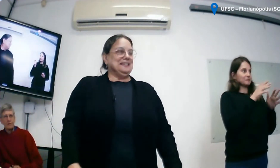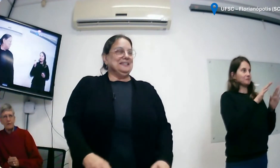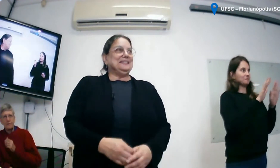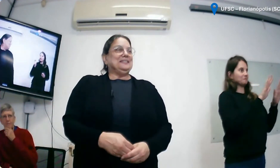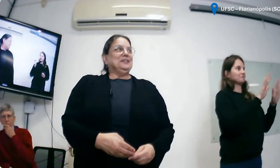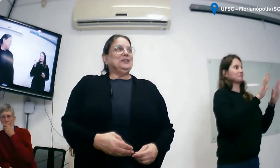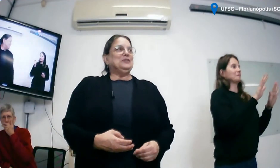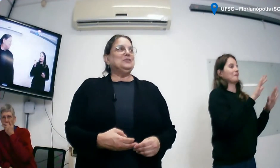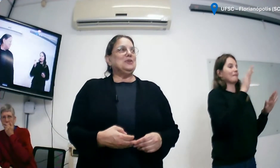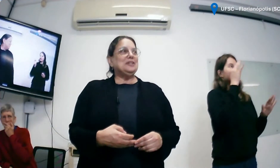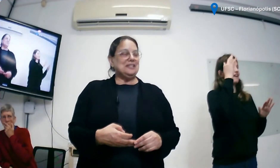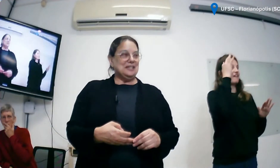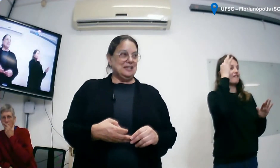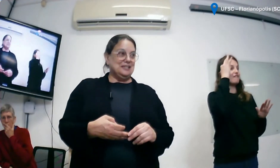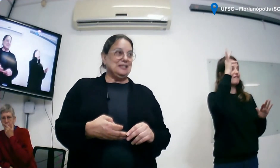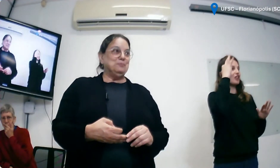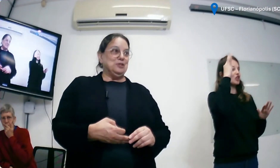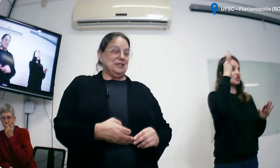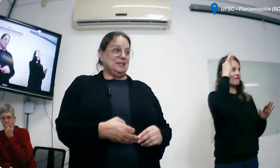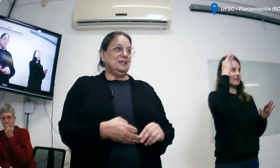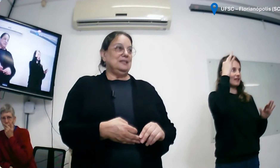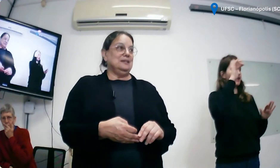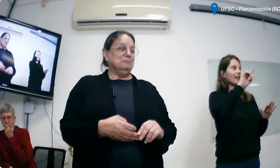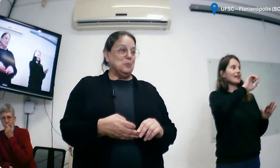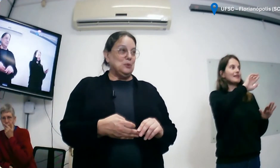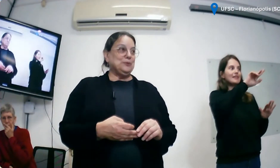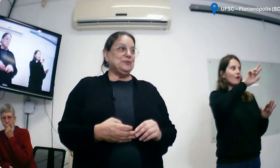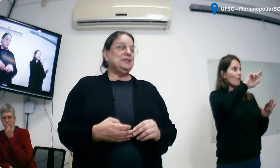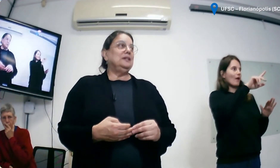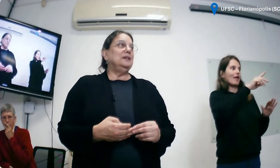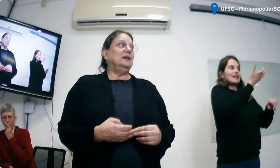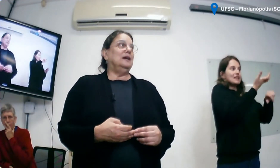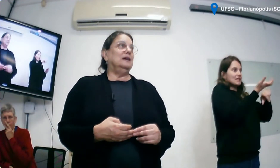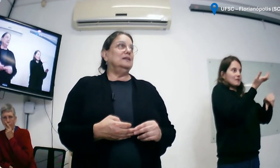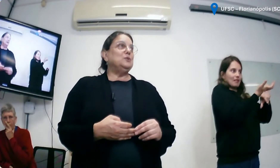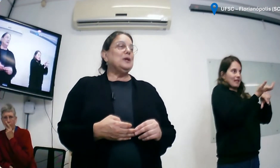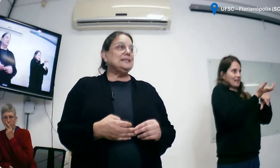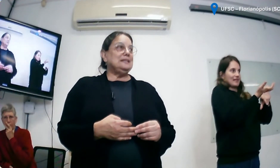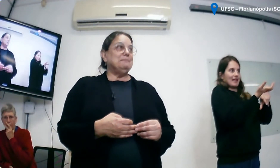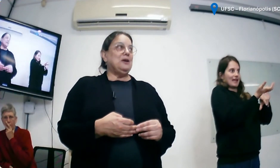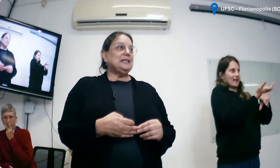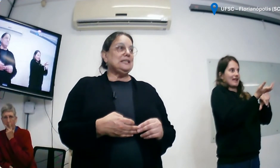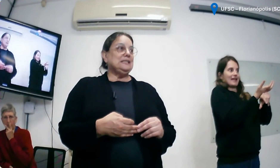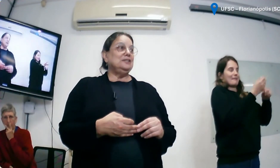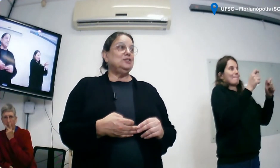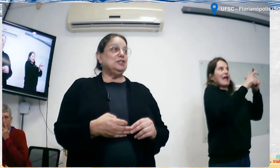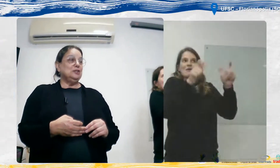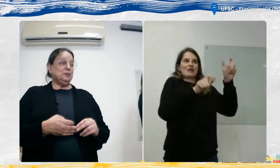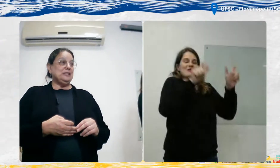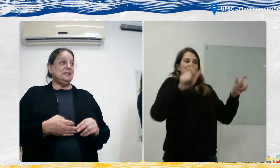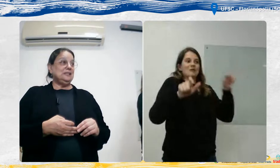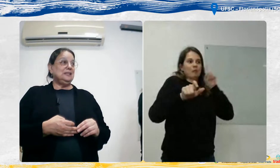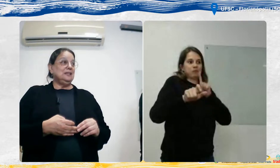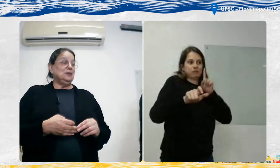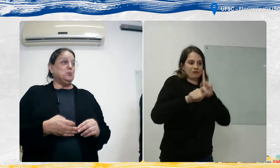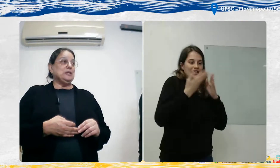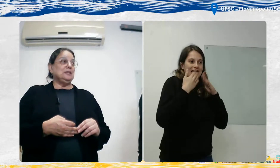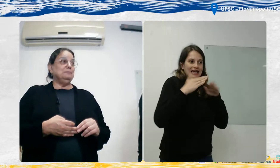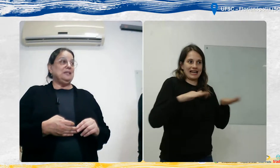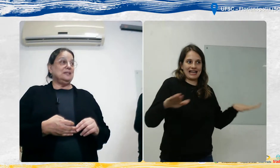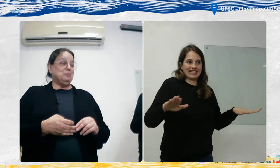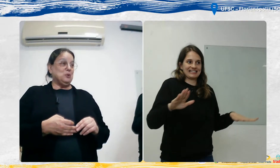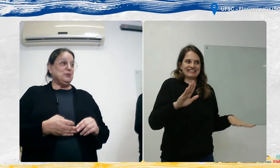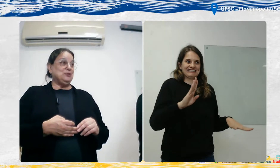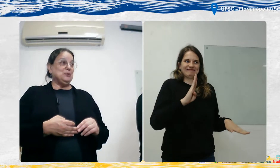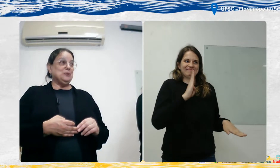Philosophy is not a subject that most US American children will